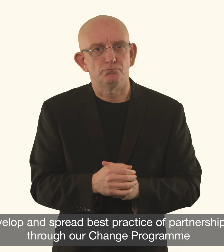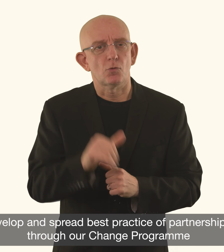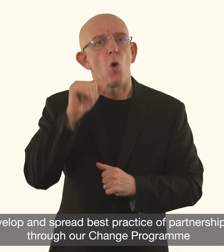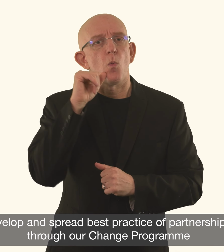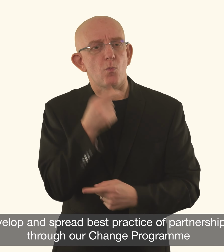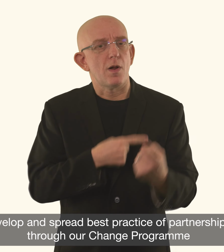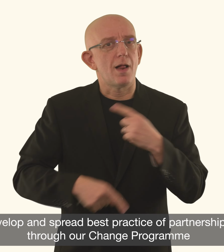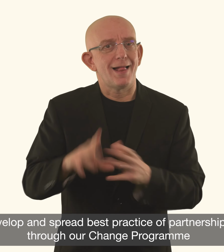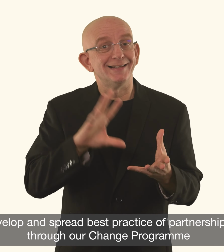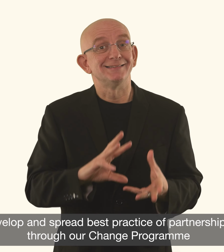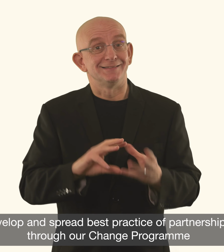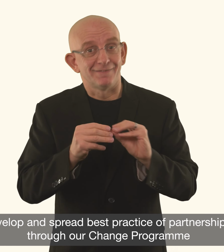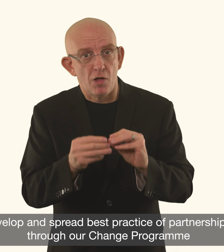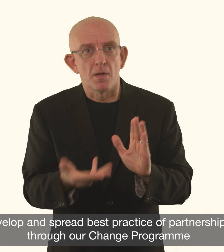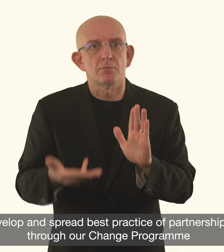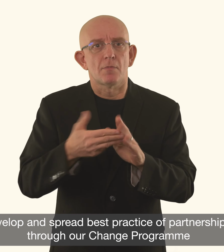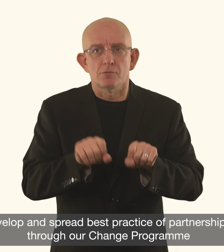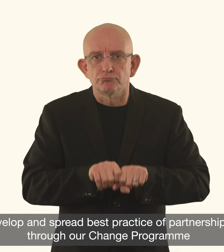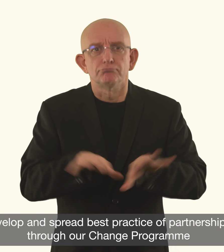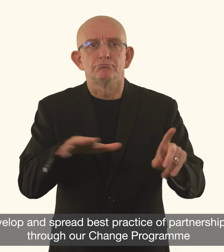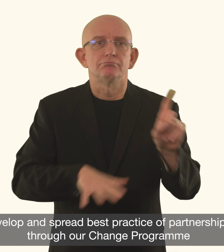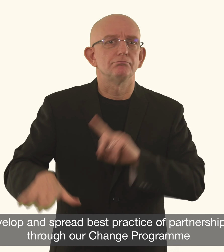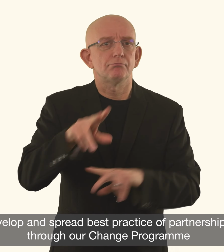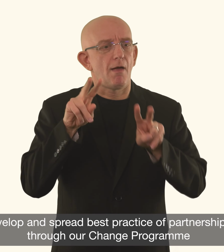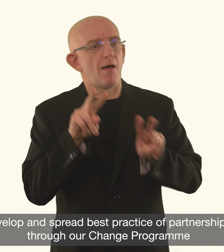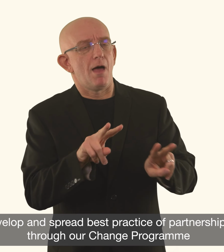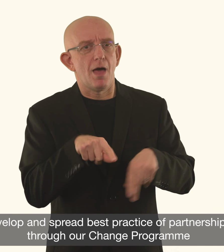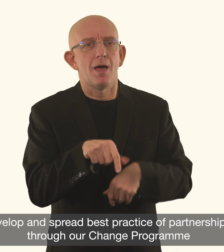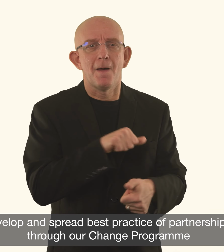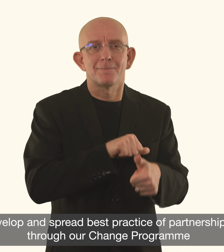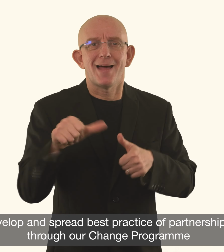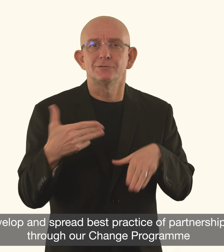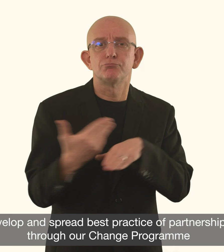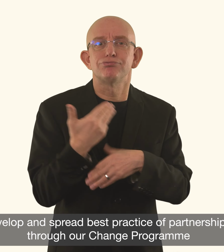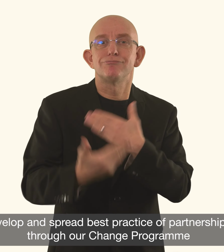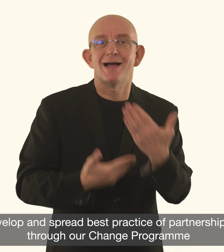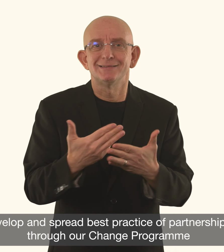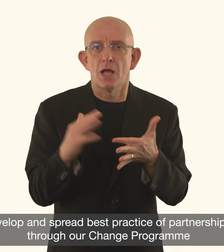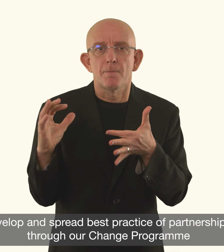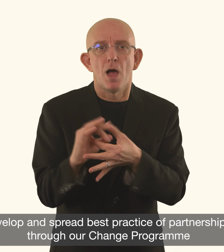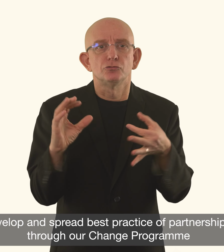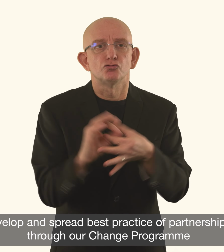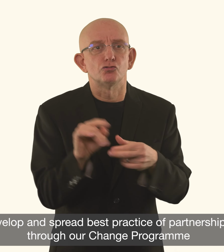Six. We will develop and spread best practice of partnerships and plans through our change program.